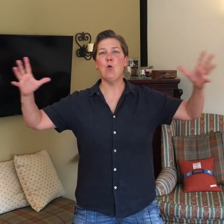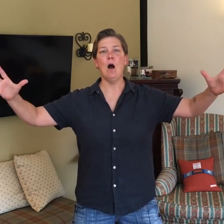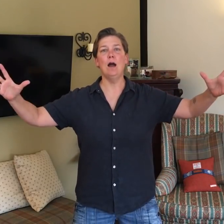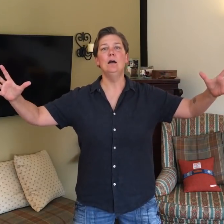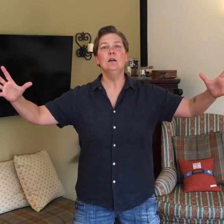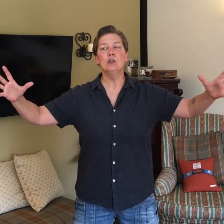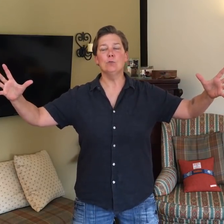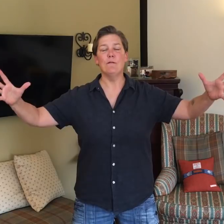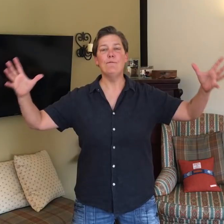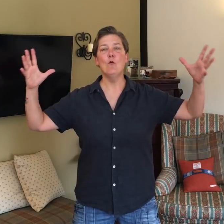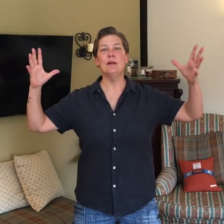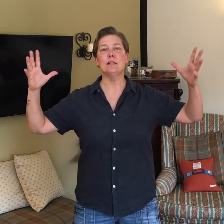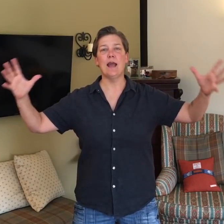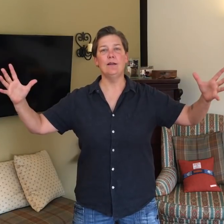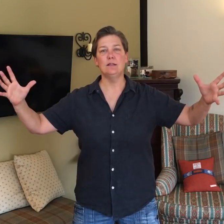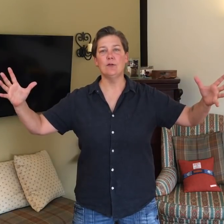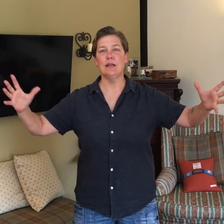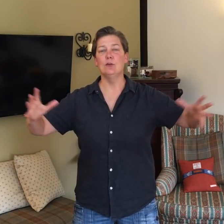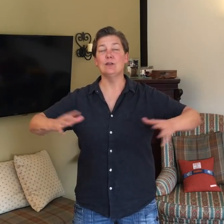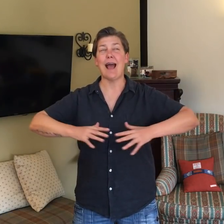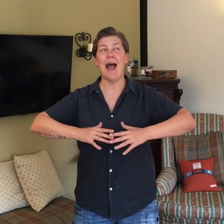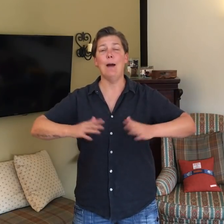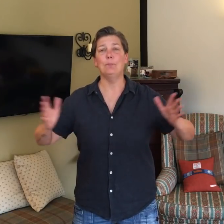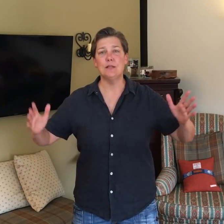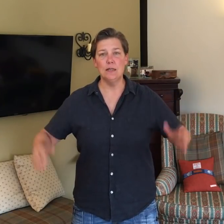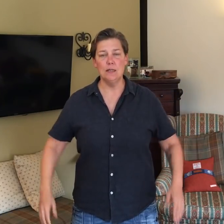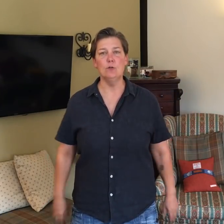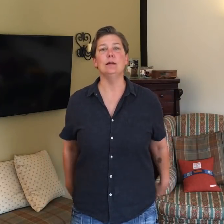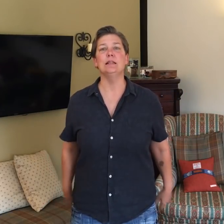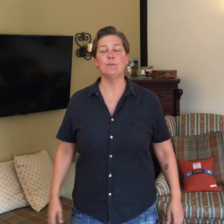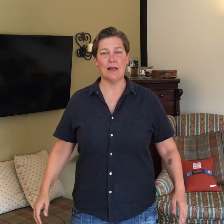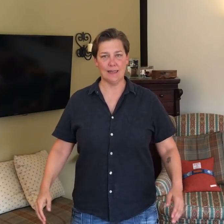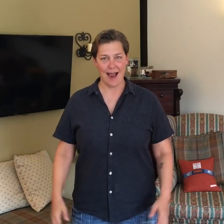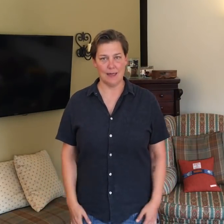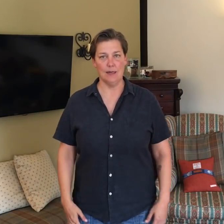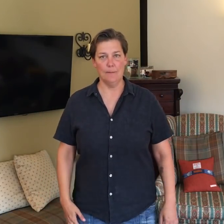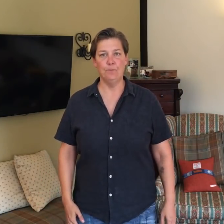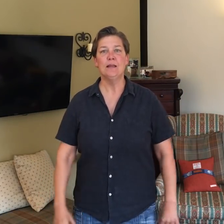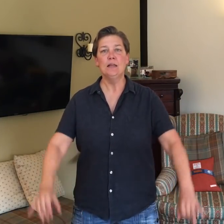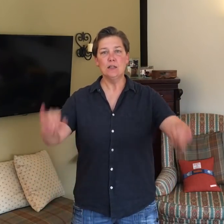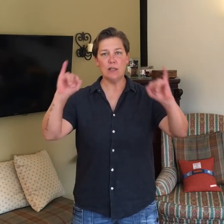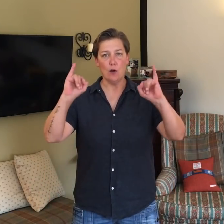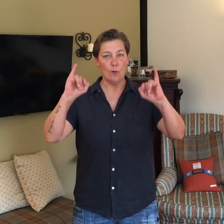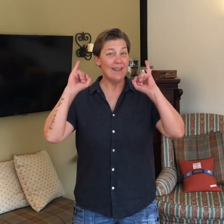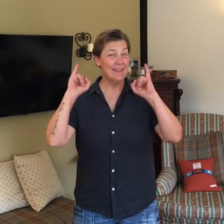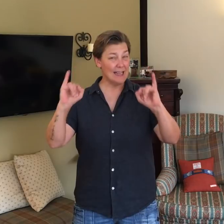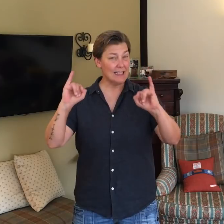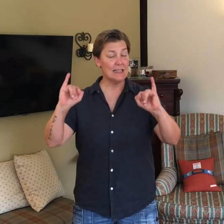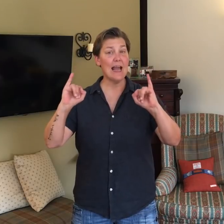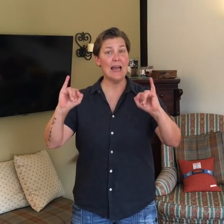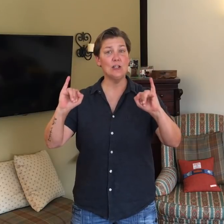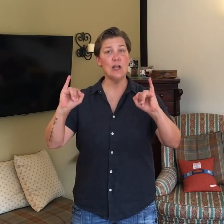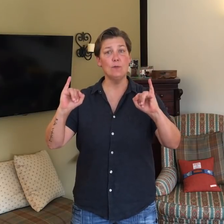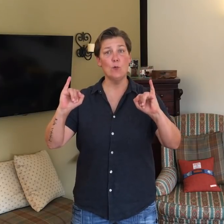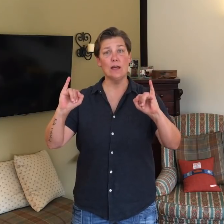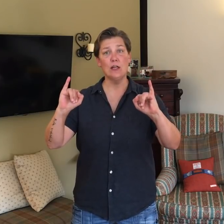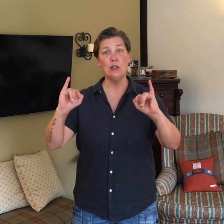choir, to perform it together so that it looks absolutely spectacular. So this is the handshake that we're going to use,